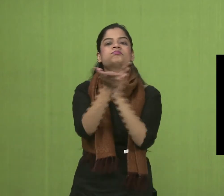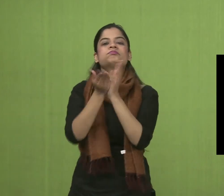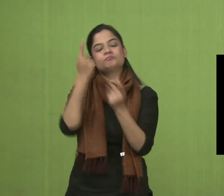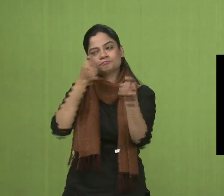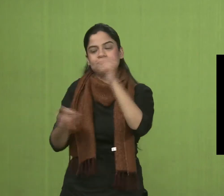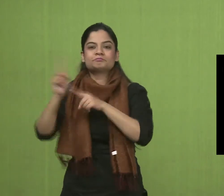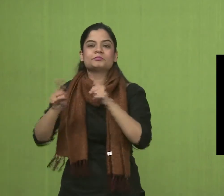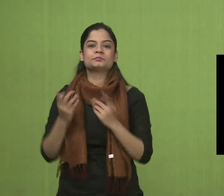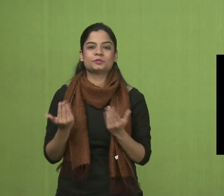to avoid